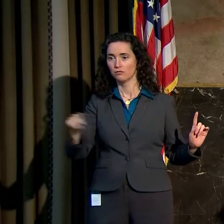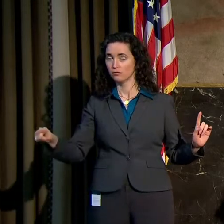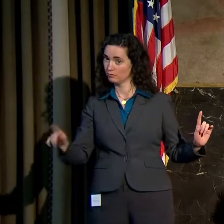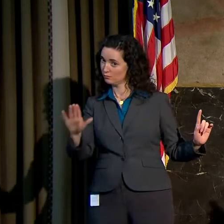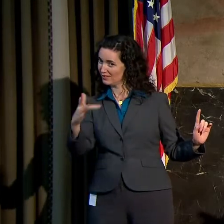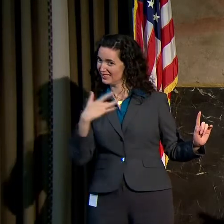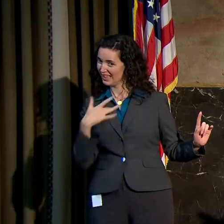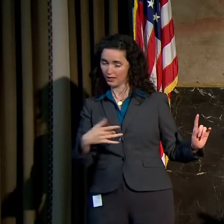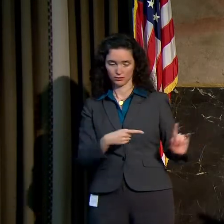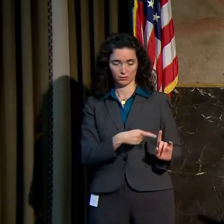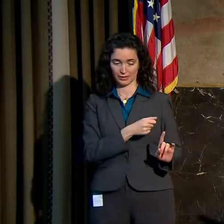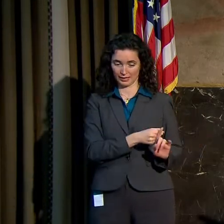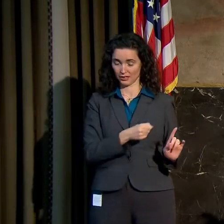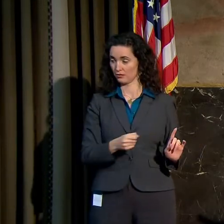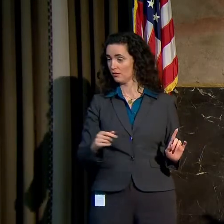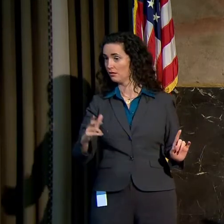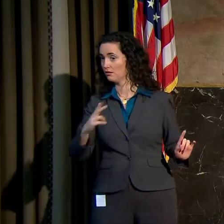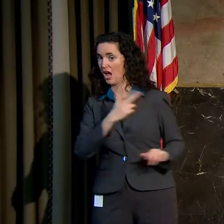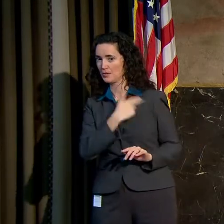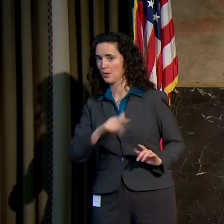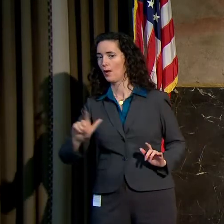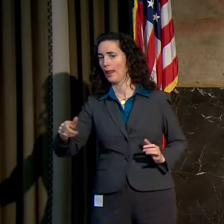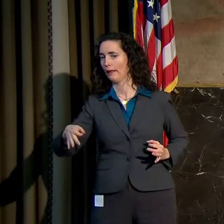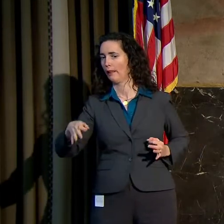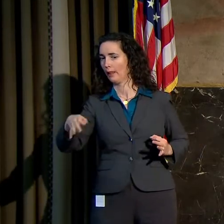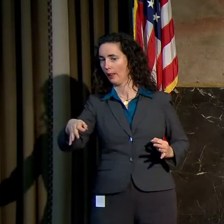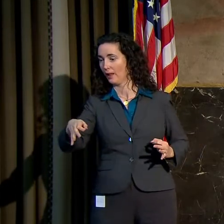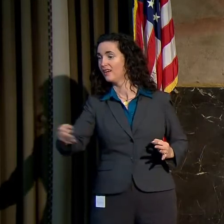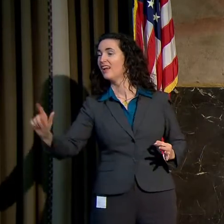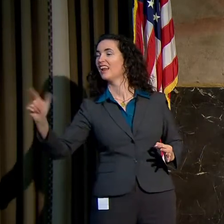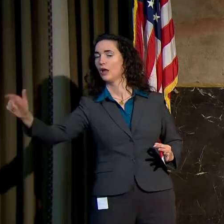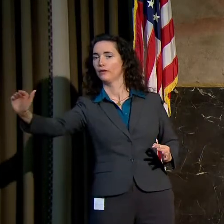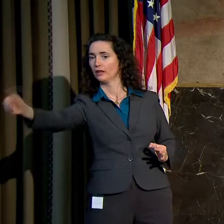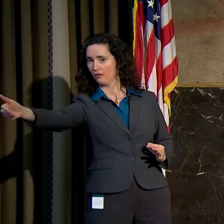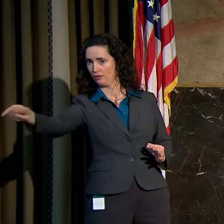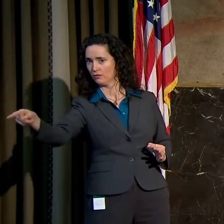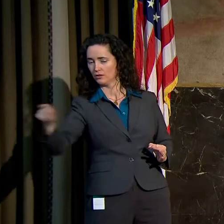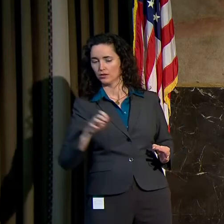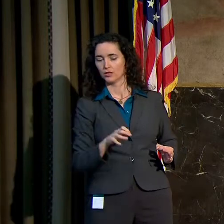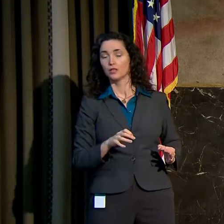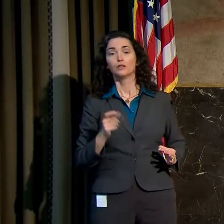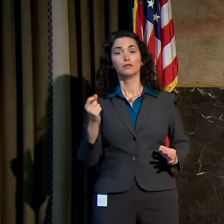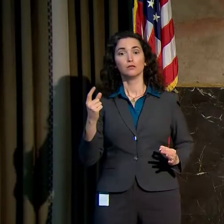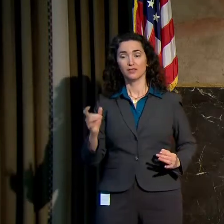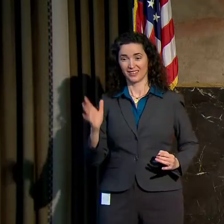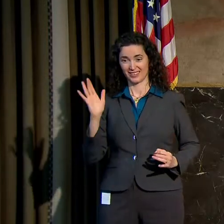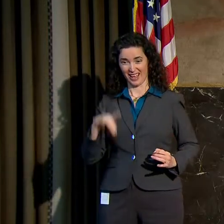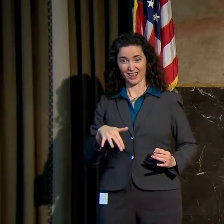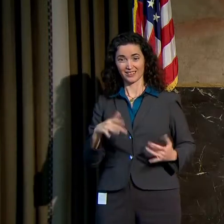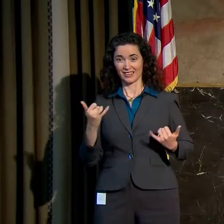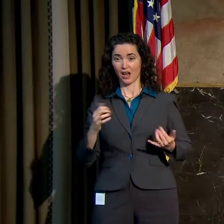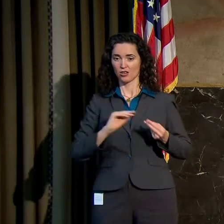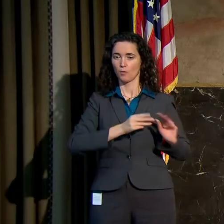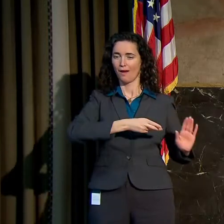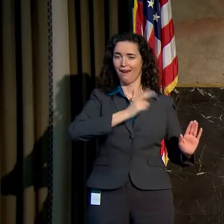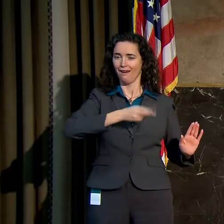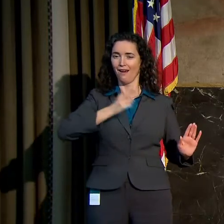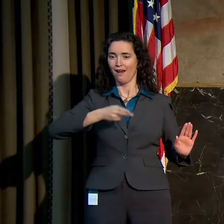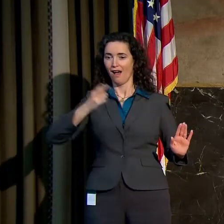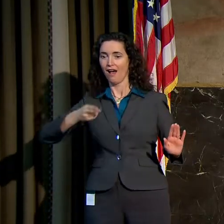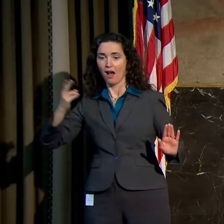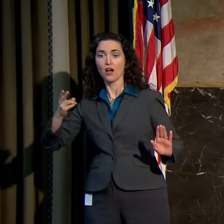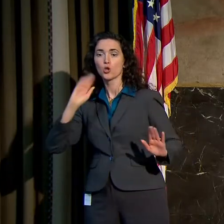and deaths lag even further behind. We're going to be at very elevated levels for quite a